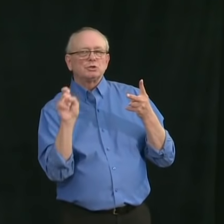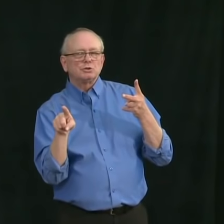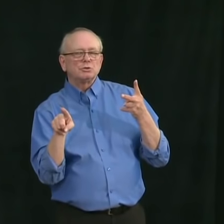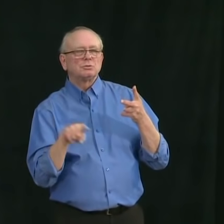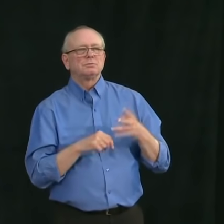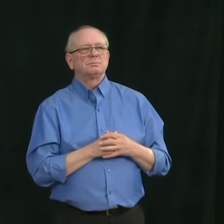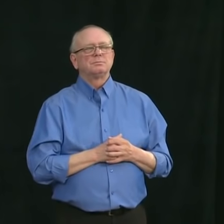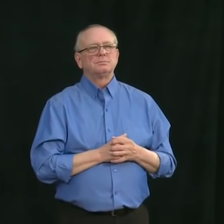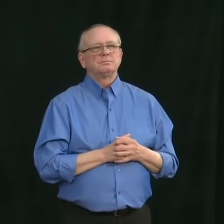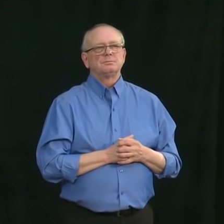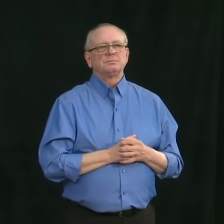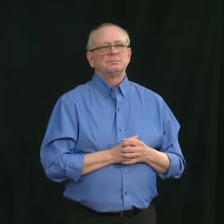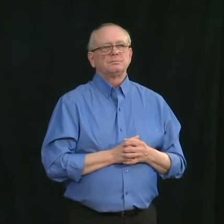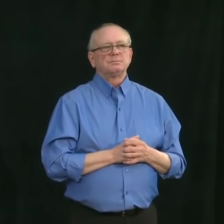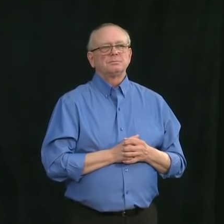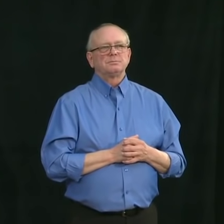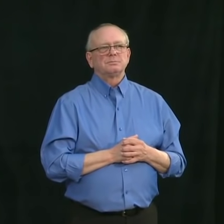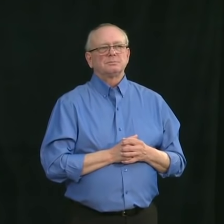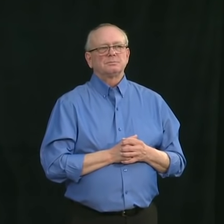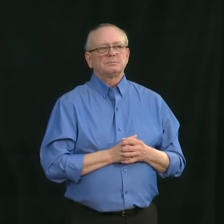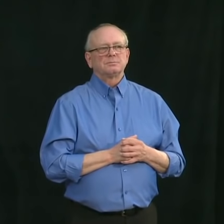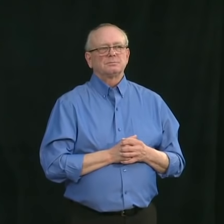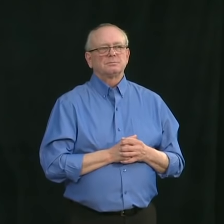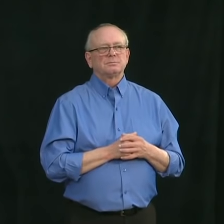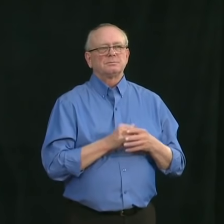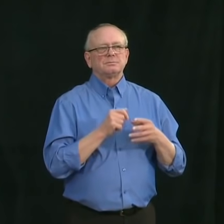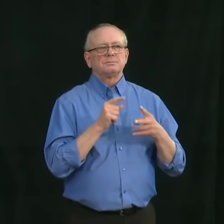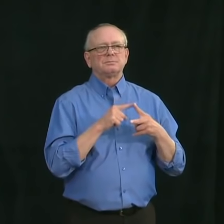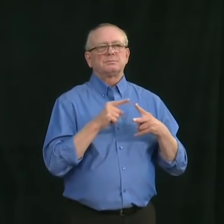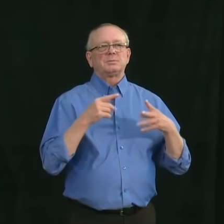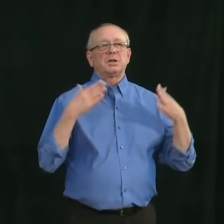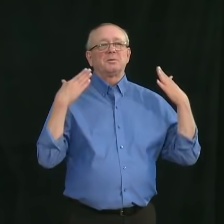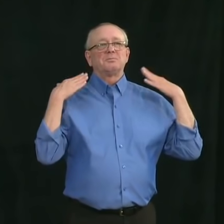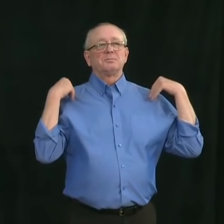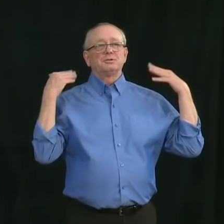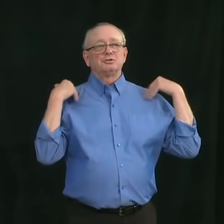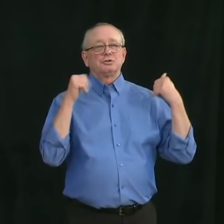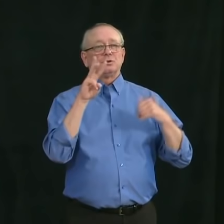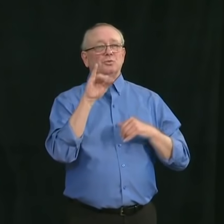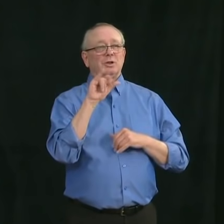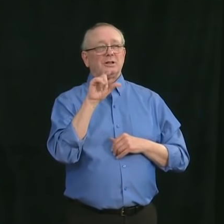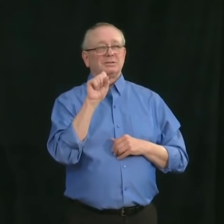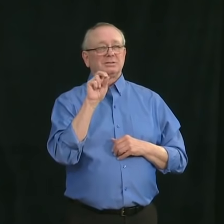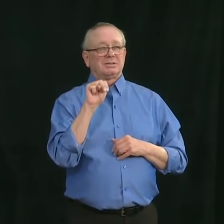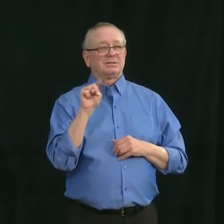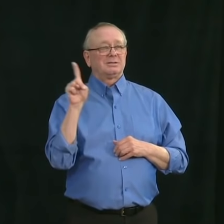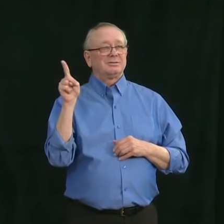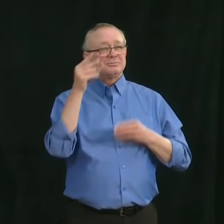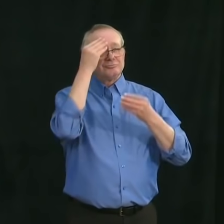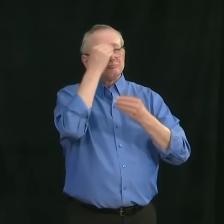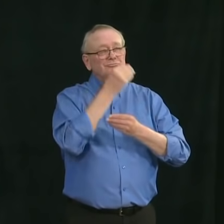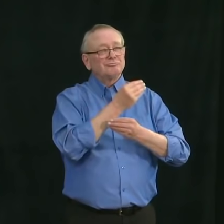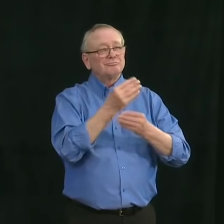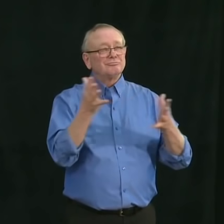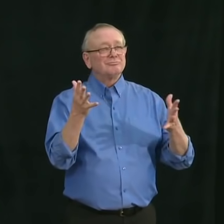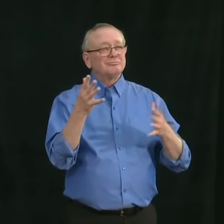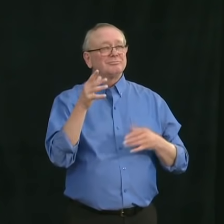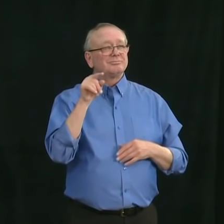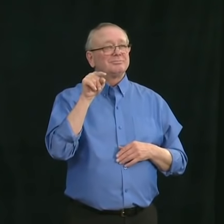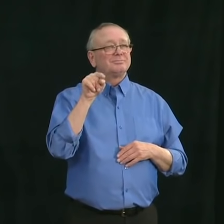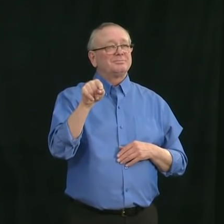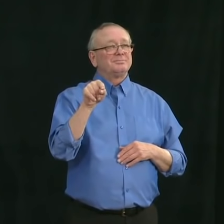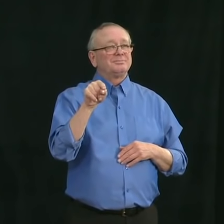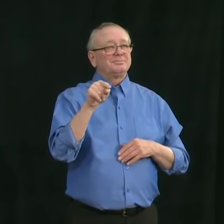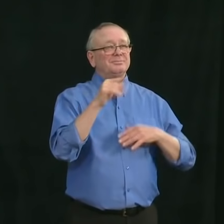believe, Wilson said that there was 14 cases at Eden Valley and 1 in Morley,